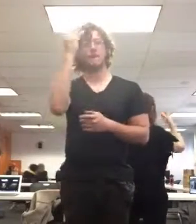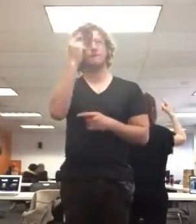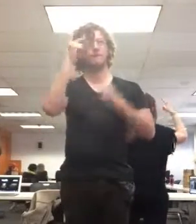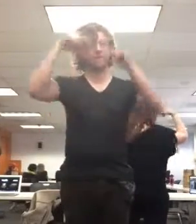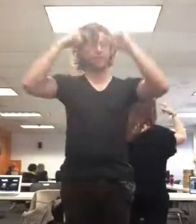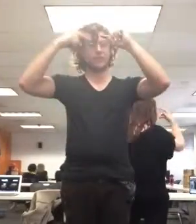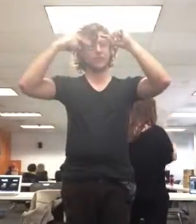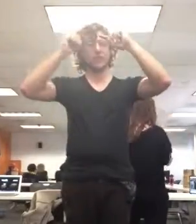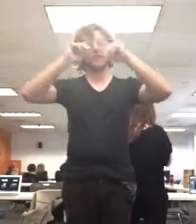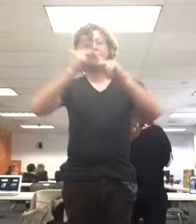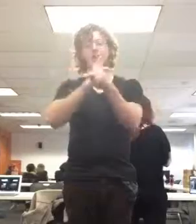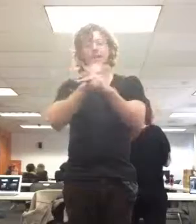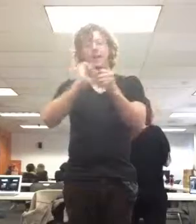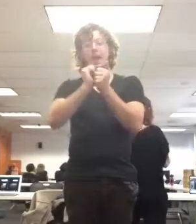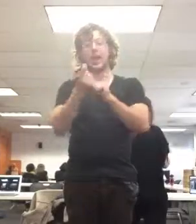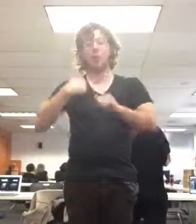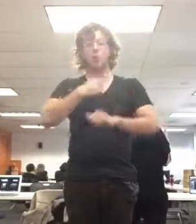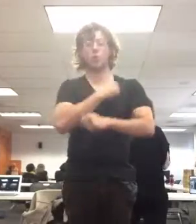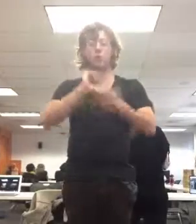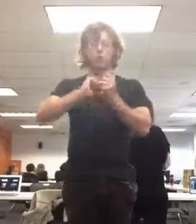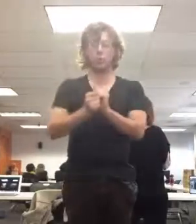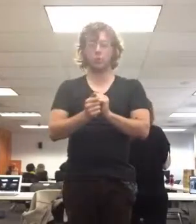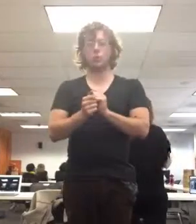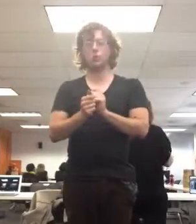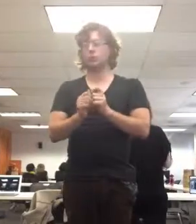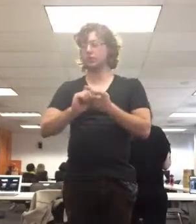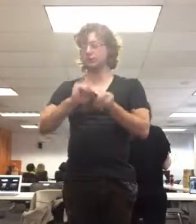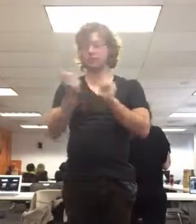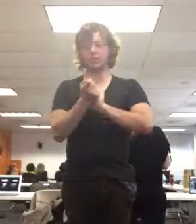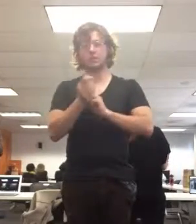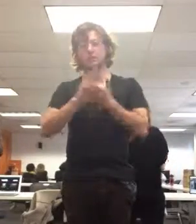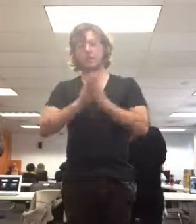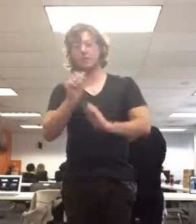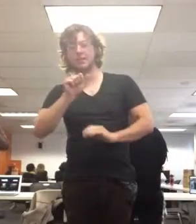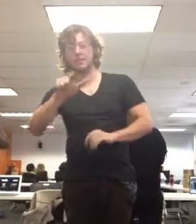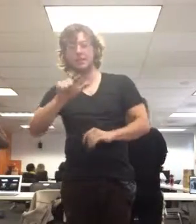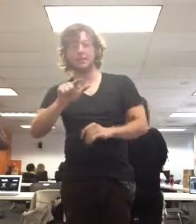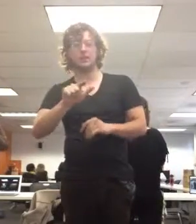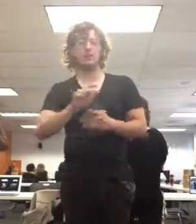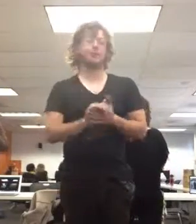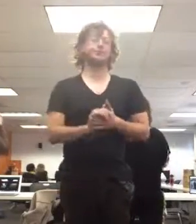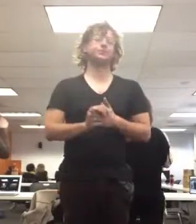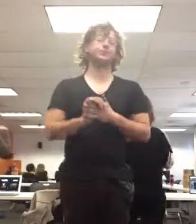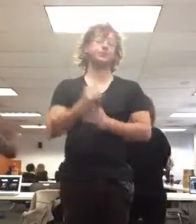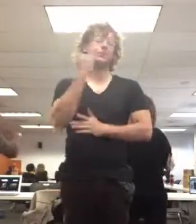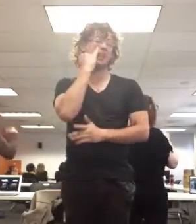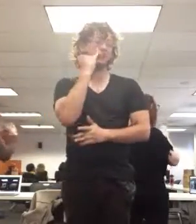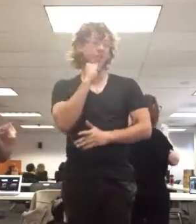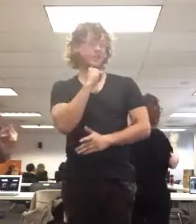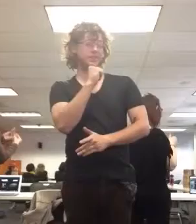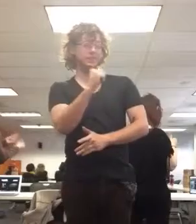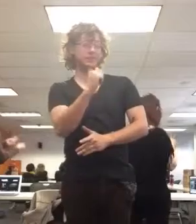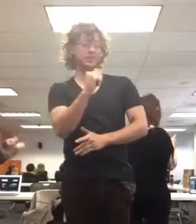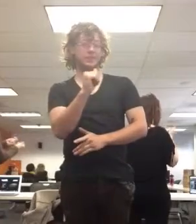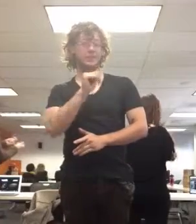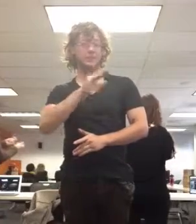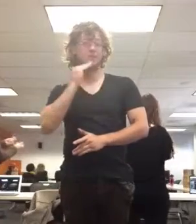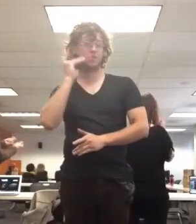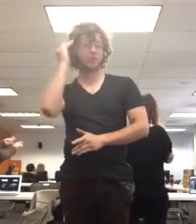target, and then put it out nice and smooth. When we don't, if you were to turn your heads and look back, you'd probably